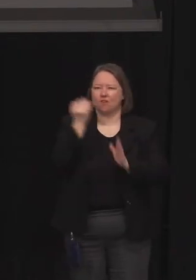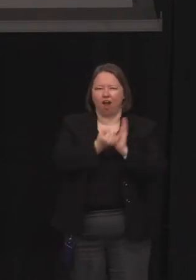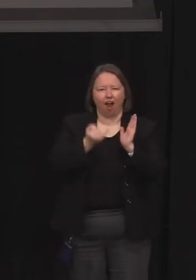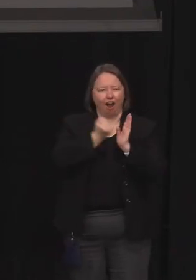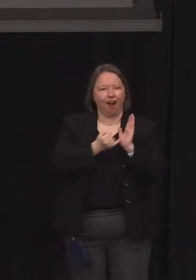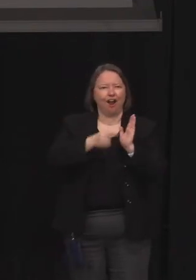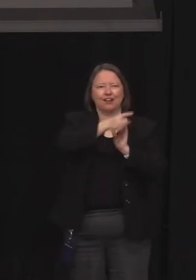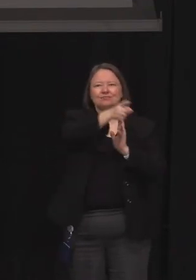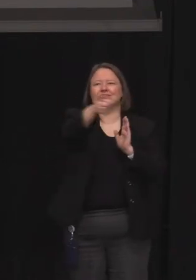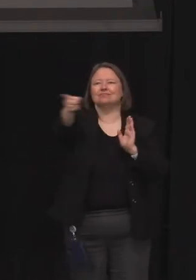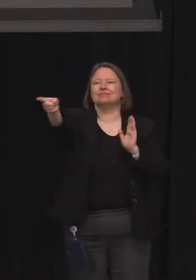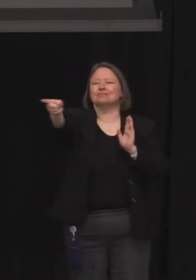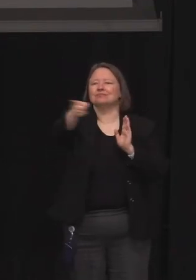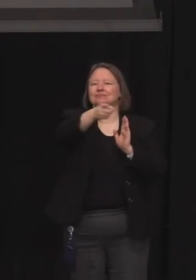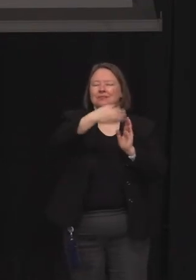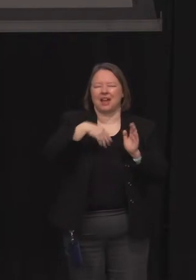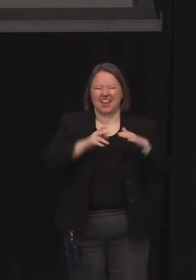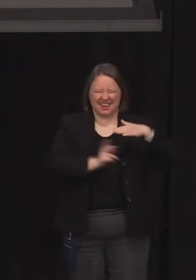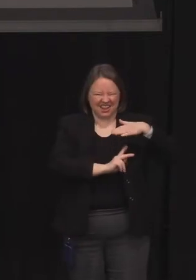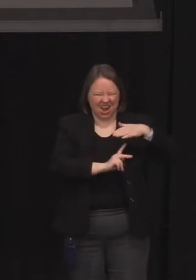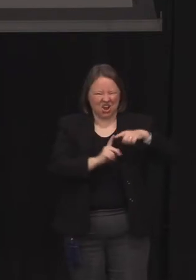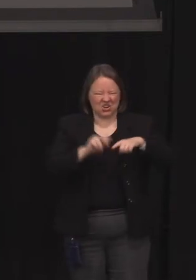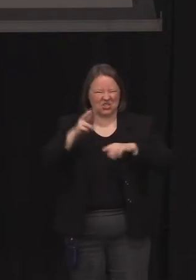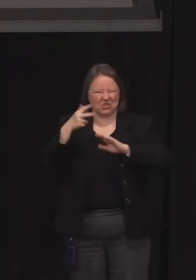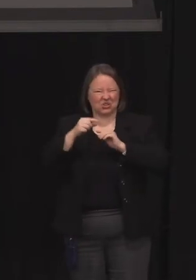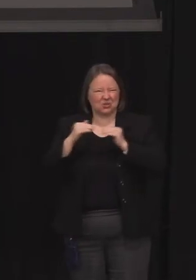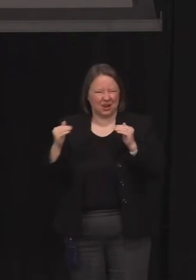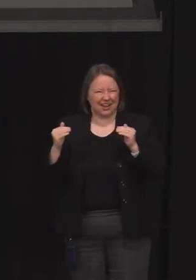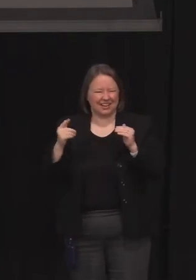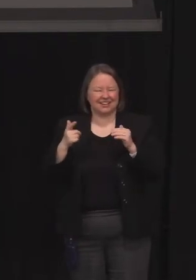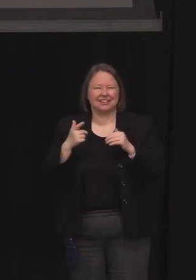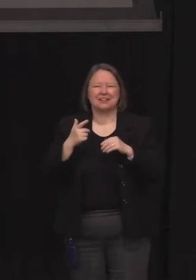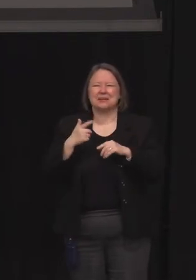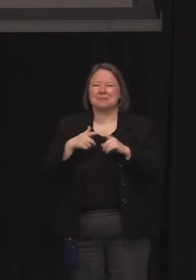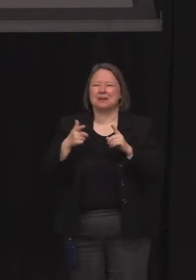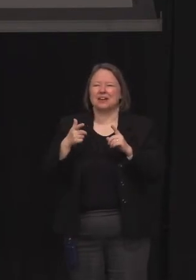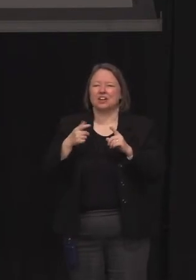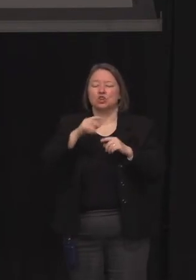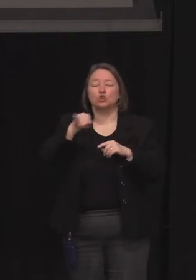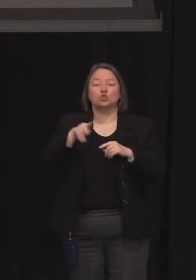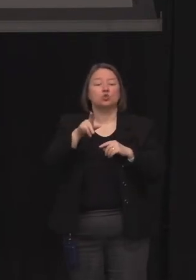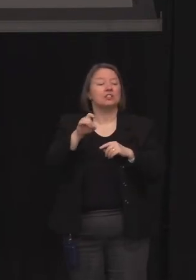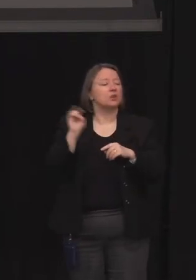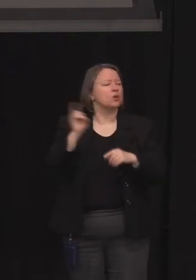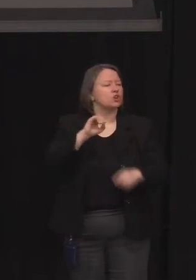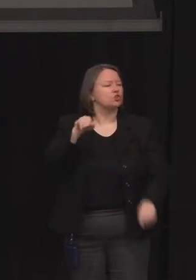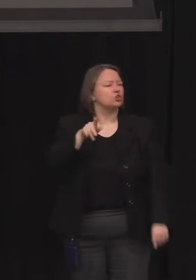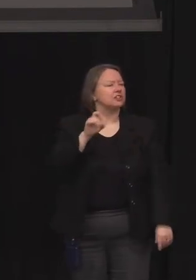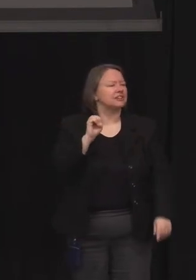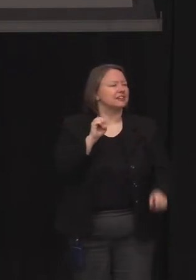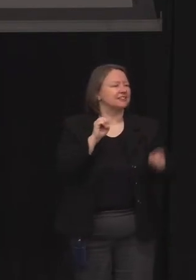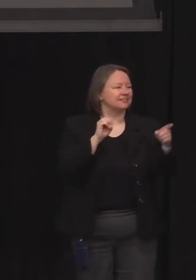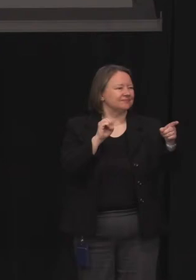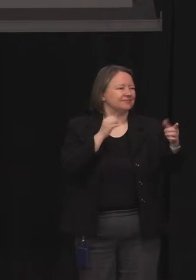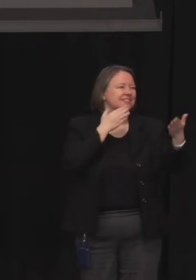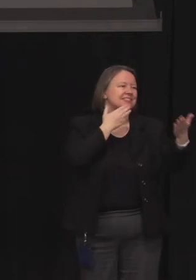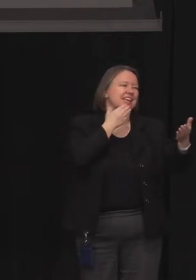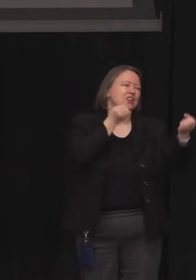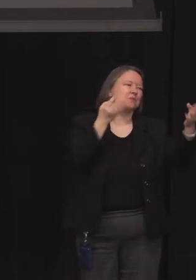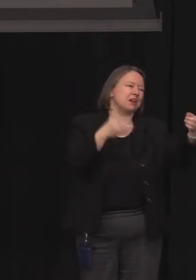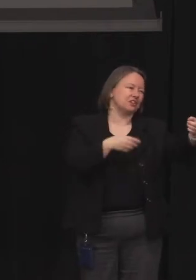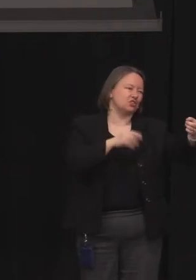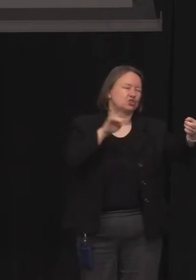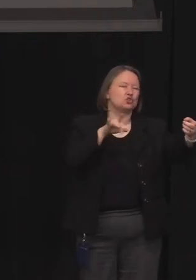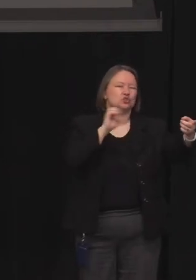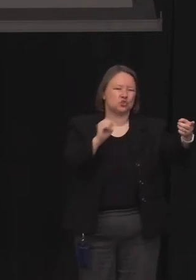that was done out there by our kindergarten through third grade. But Julie, where's Julie? Julie, thank you so much. She